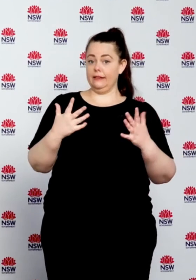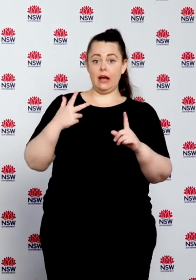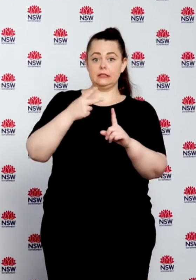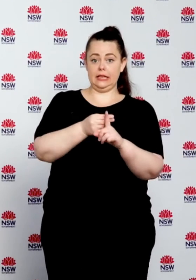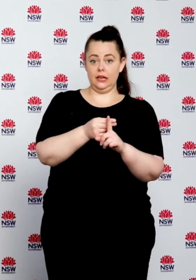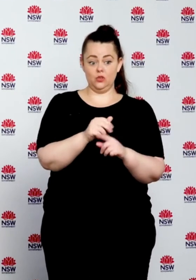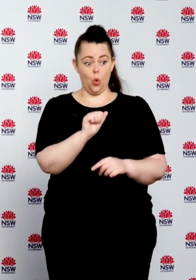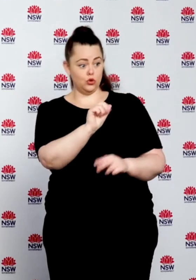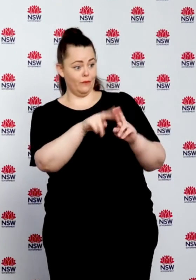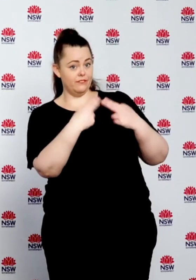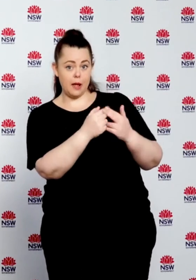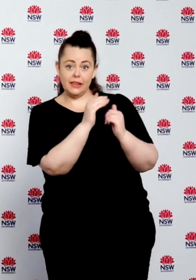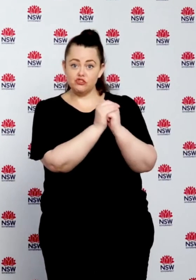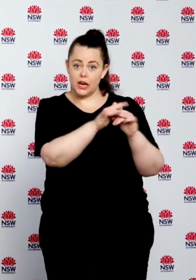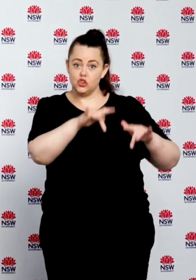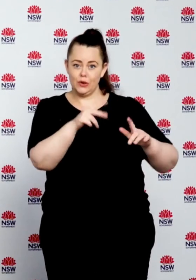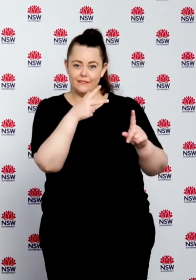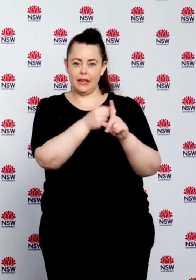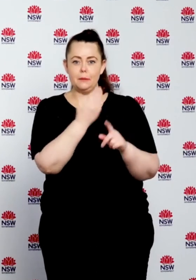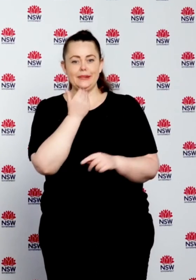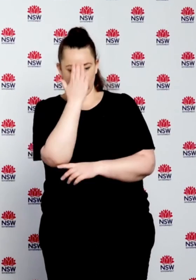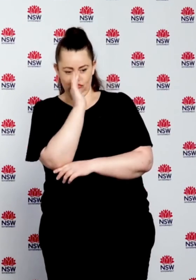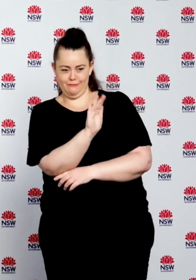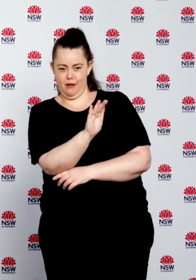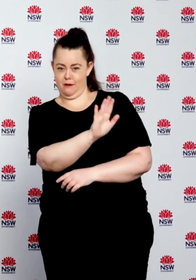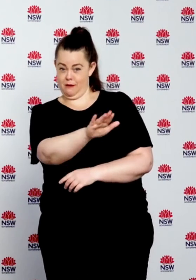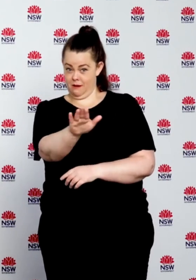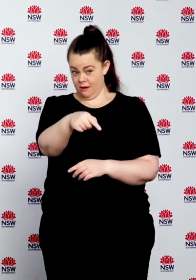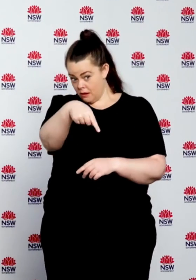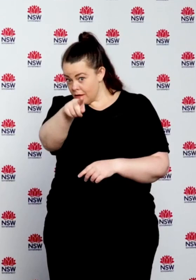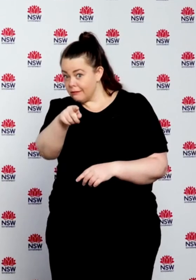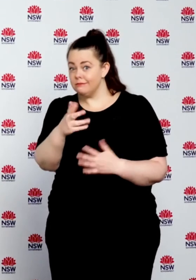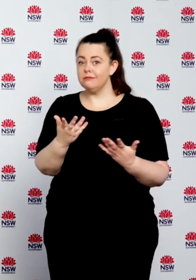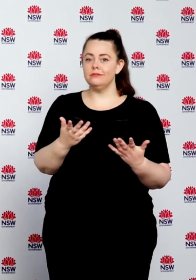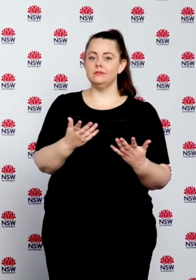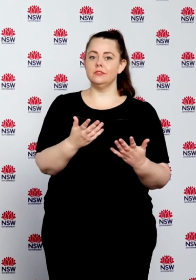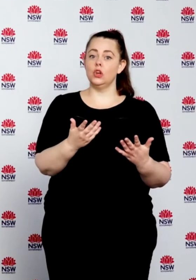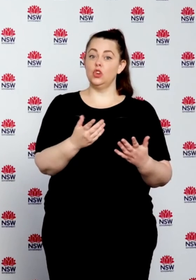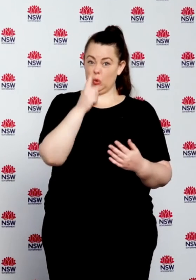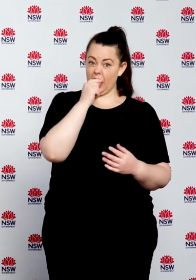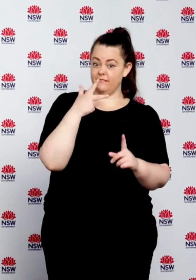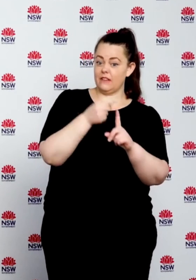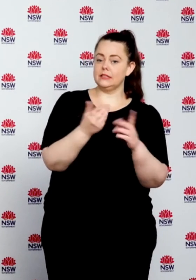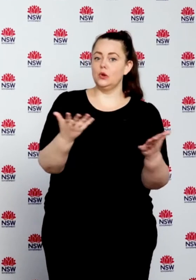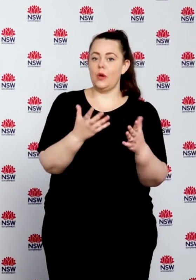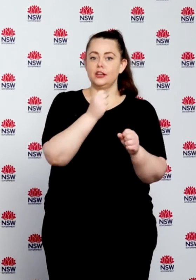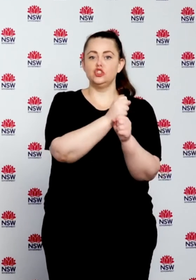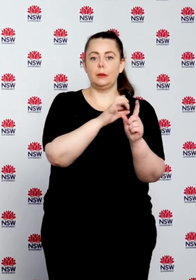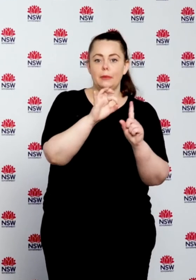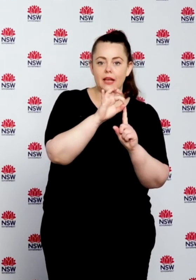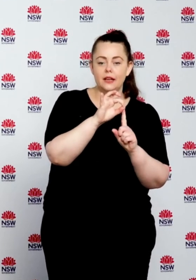please remind them of the importance of getting vaccinated. There are many clinics. You can go to your GP, pharmacy, and many of the state-run